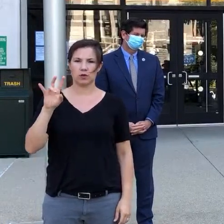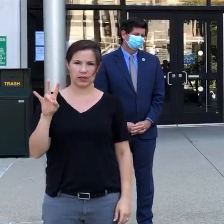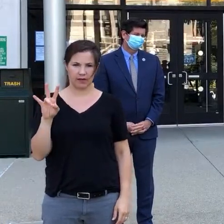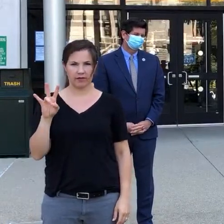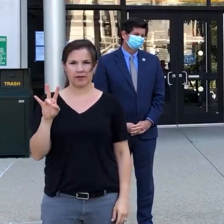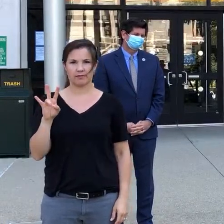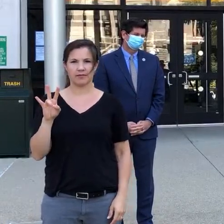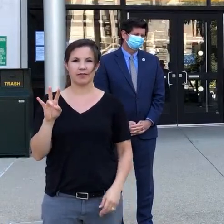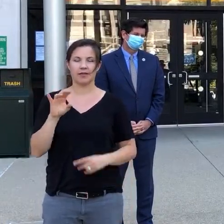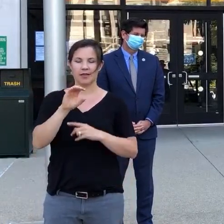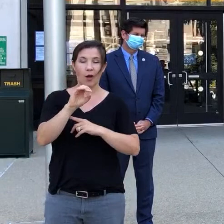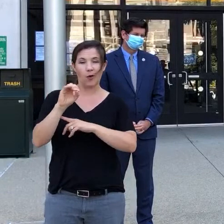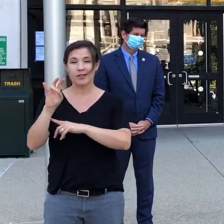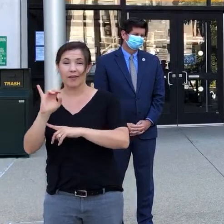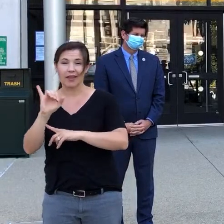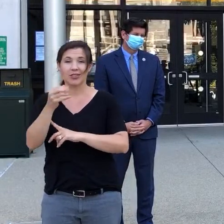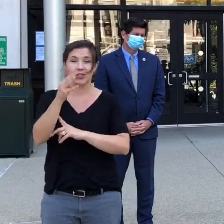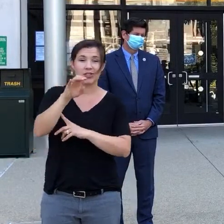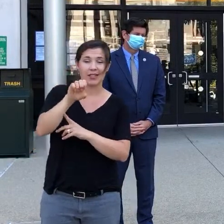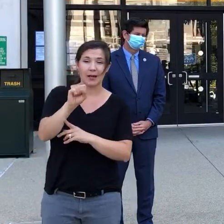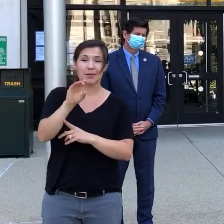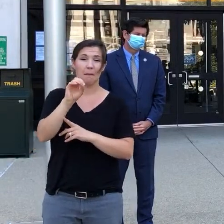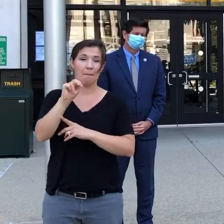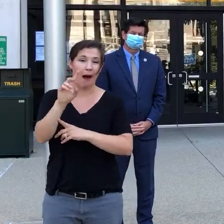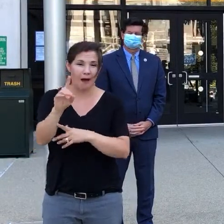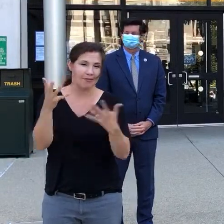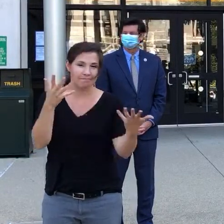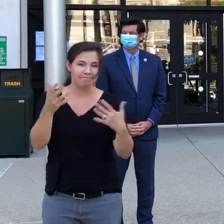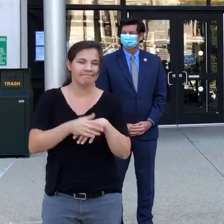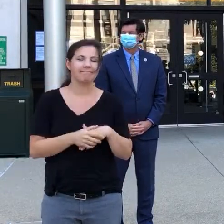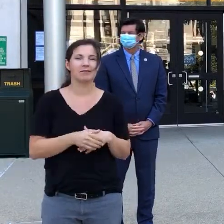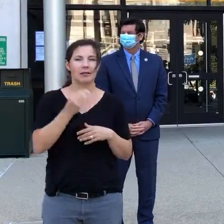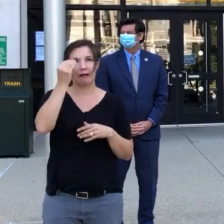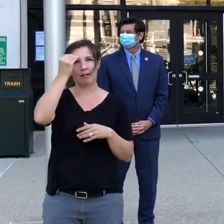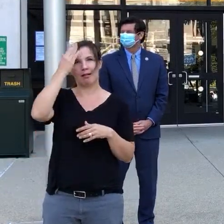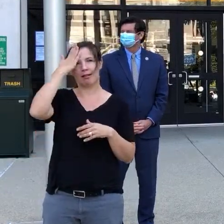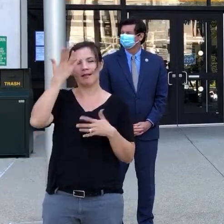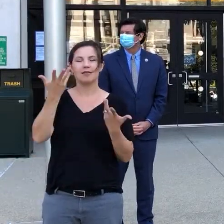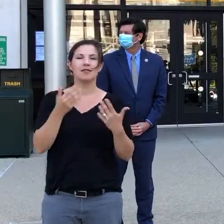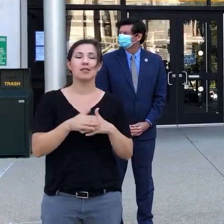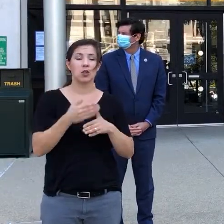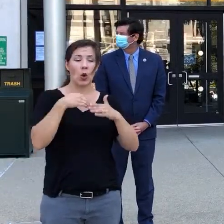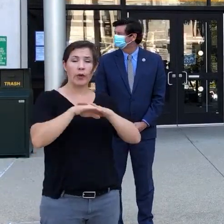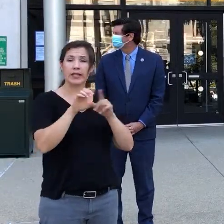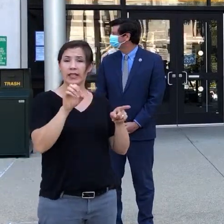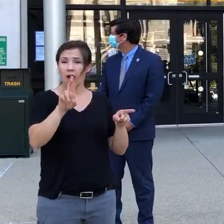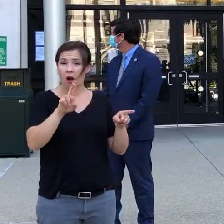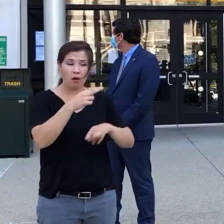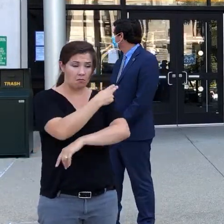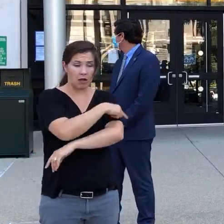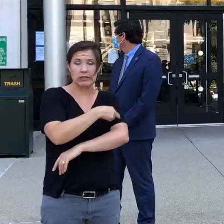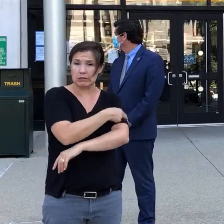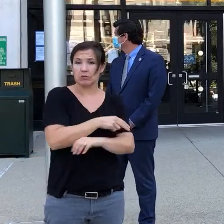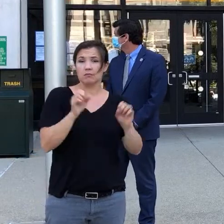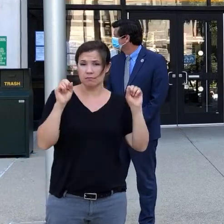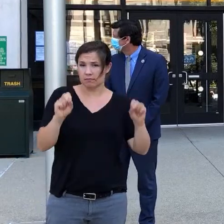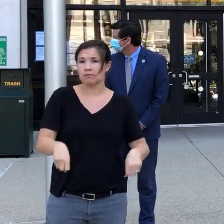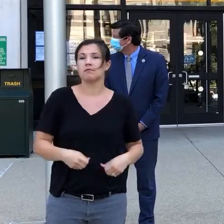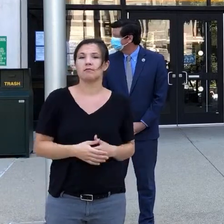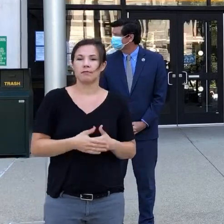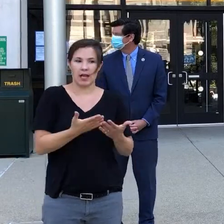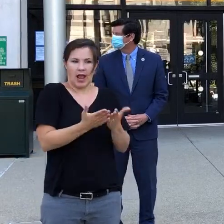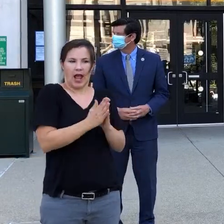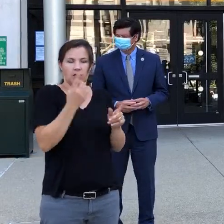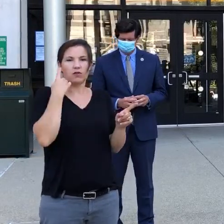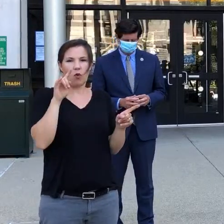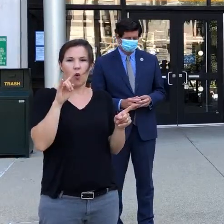716-831-7007, just like James Bond. You can also walk into any emergency department in Erie County and ask for